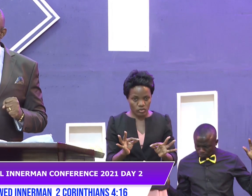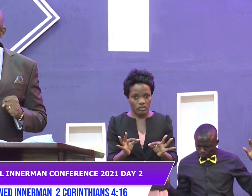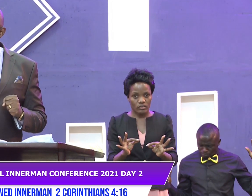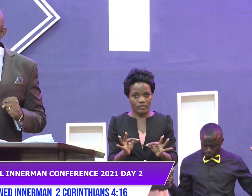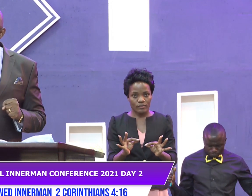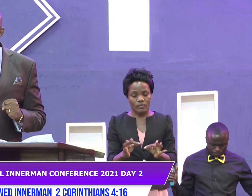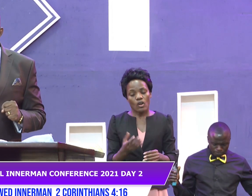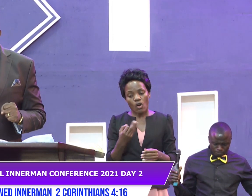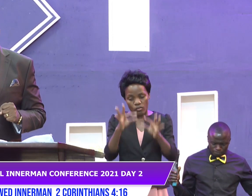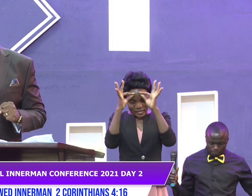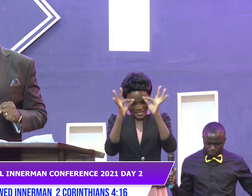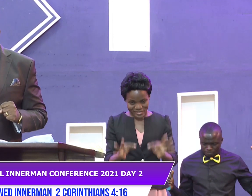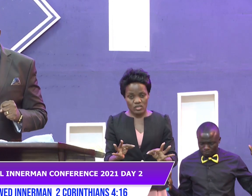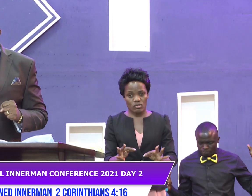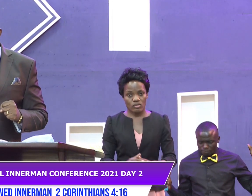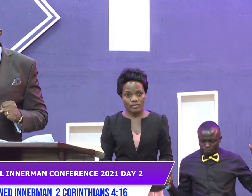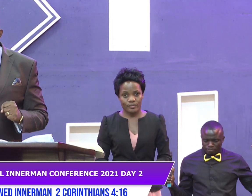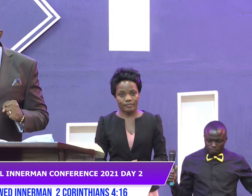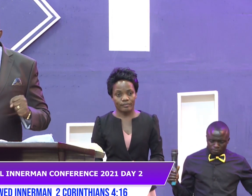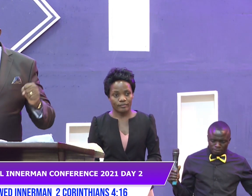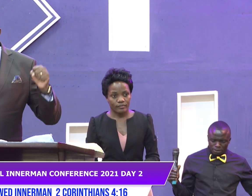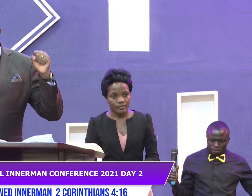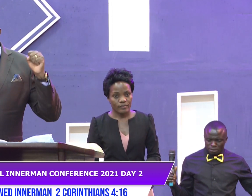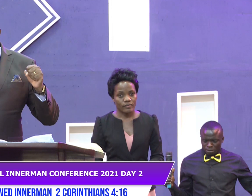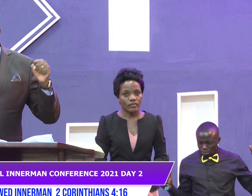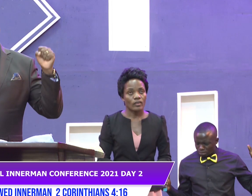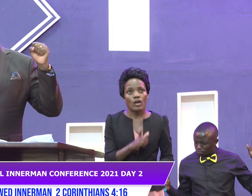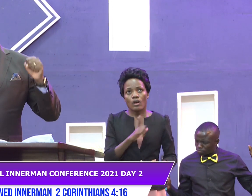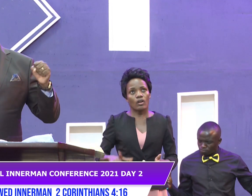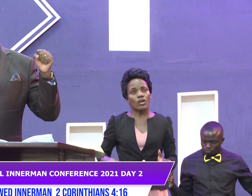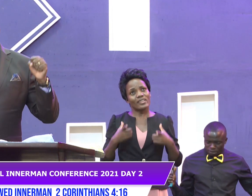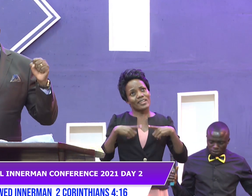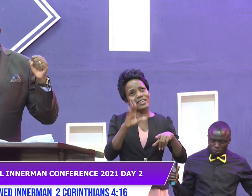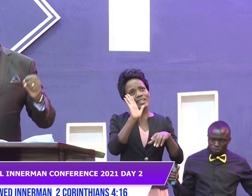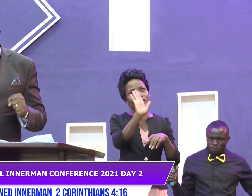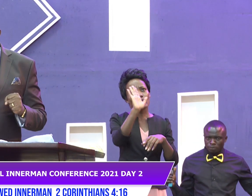valley, the valley of determination. Father,